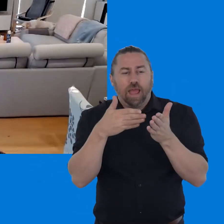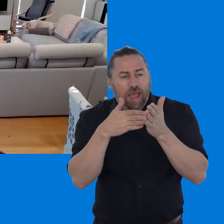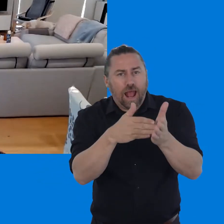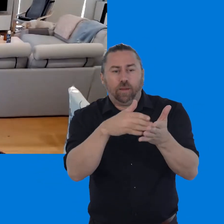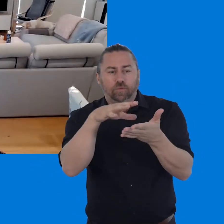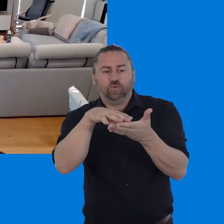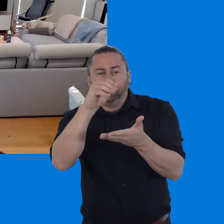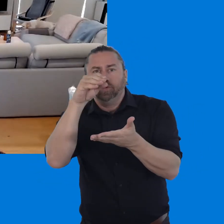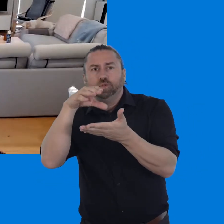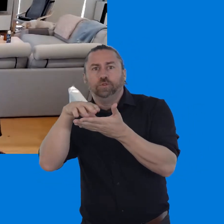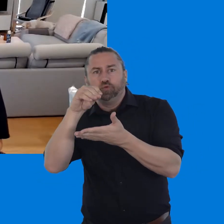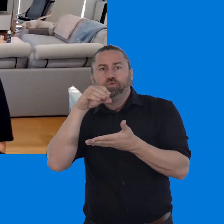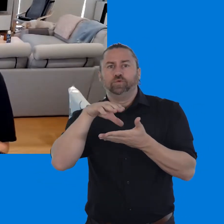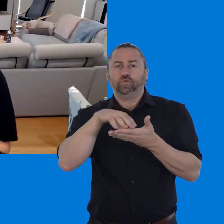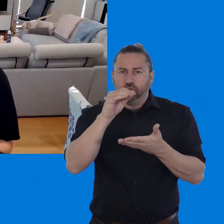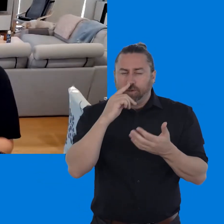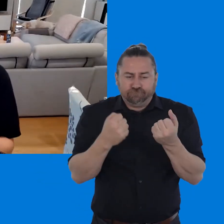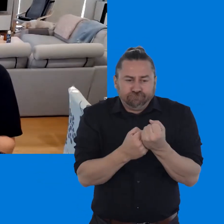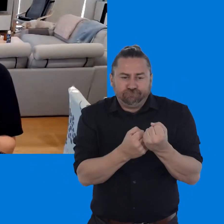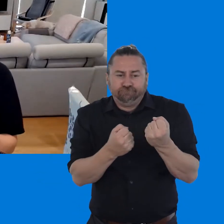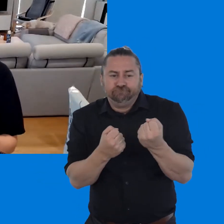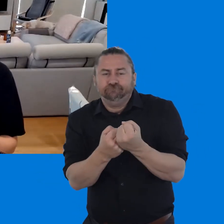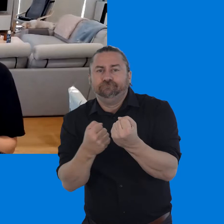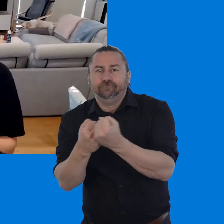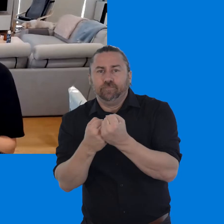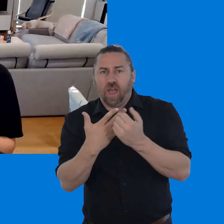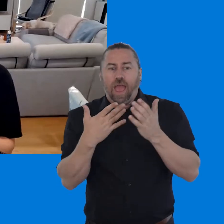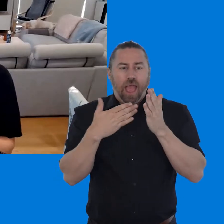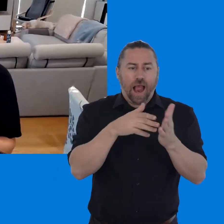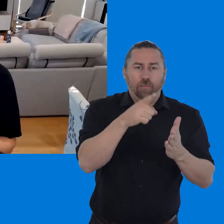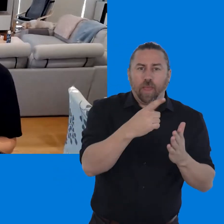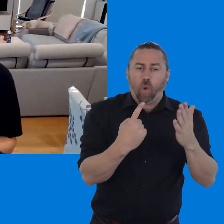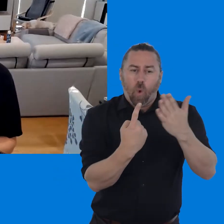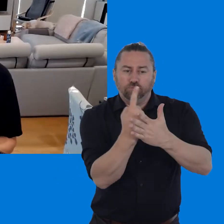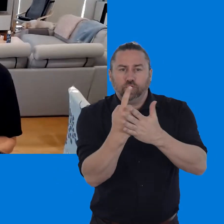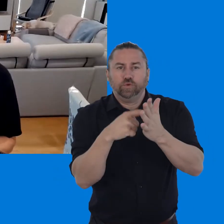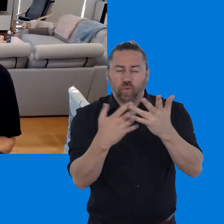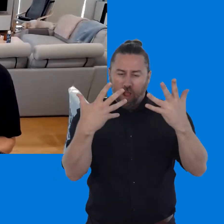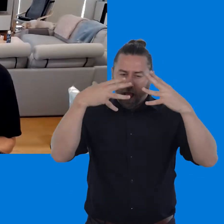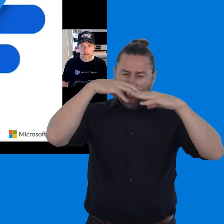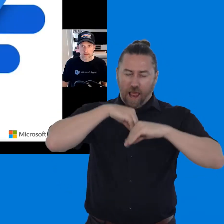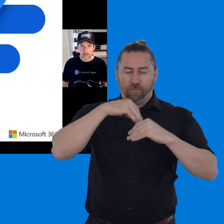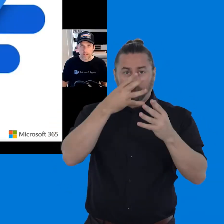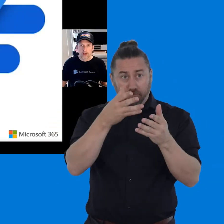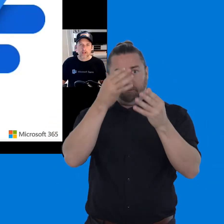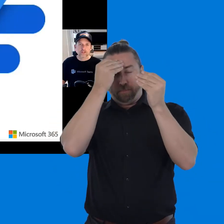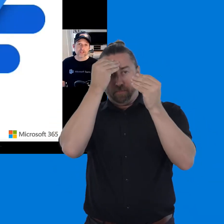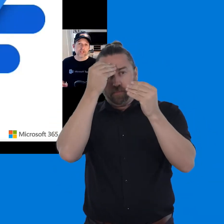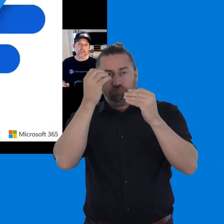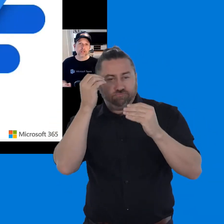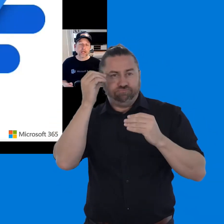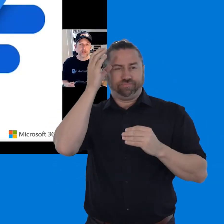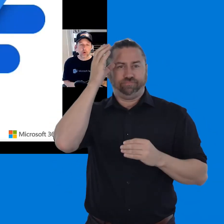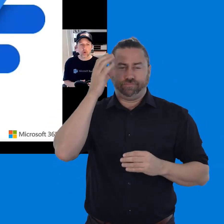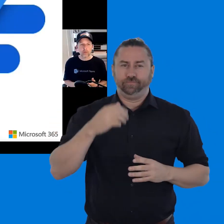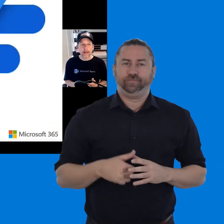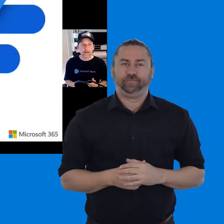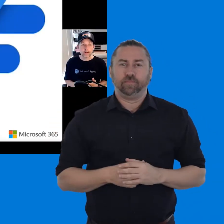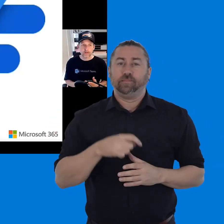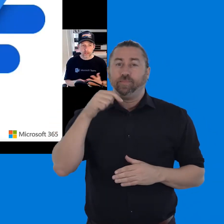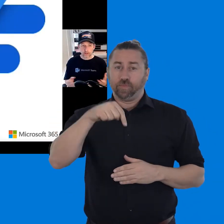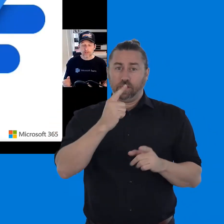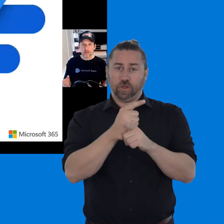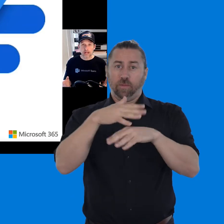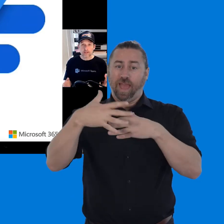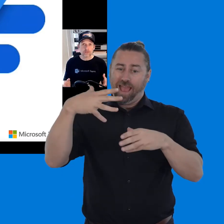support students who need that little bit of extra support and help them to scaffold for their learning. So this session is all